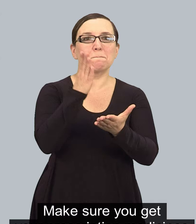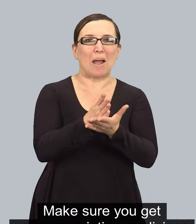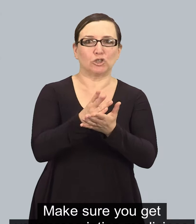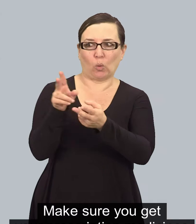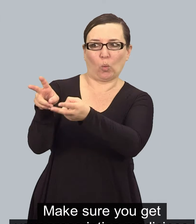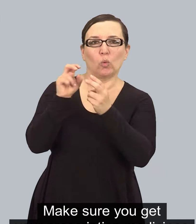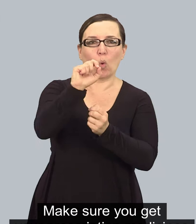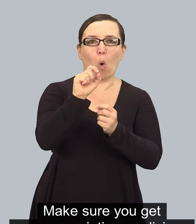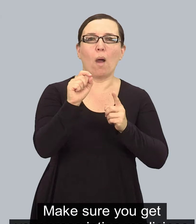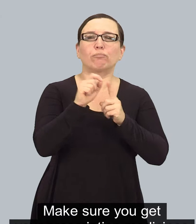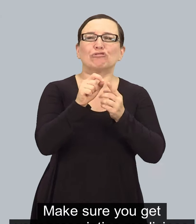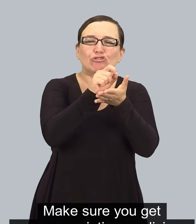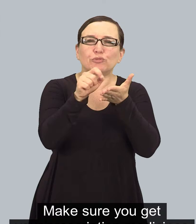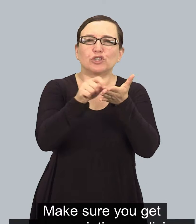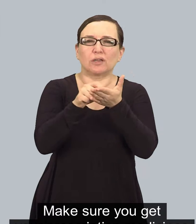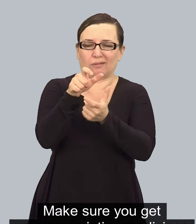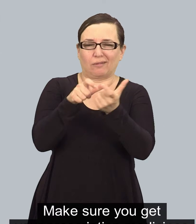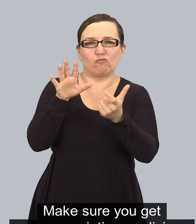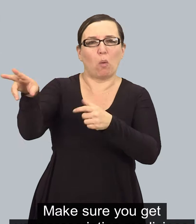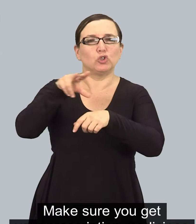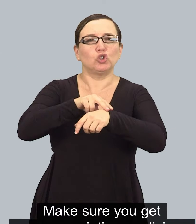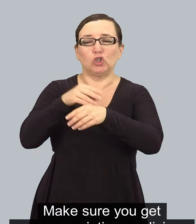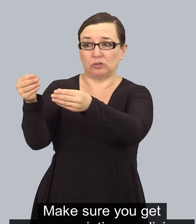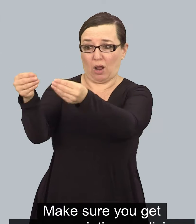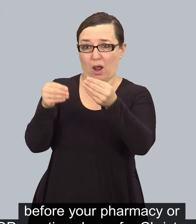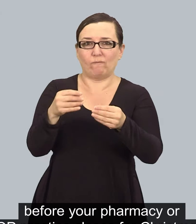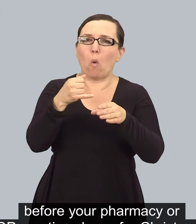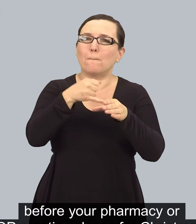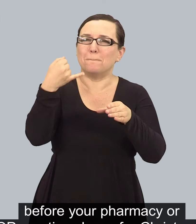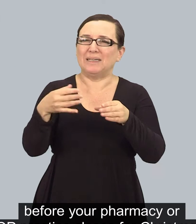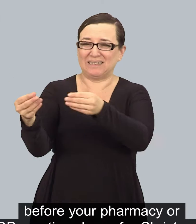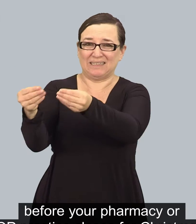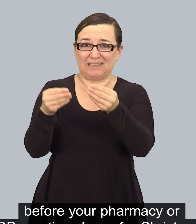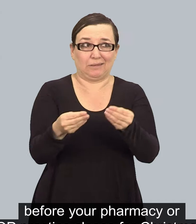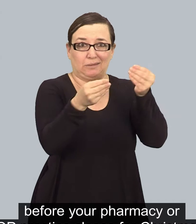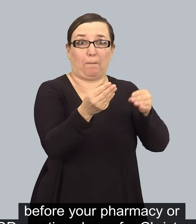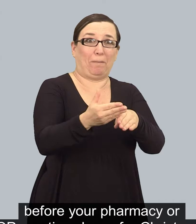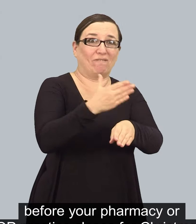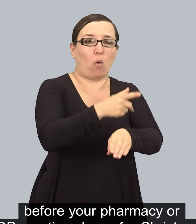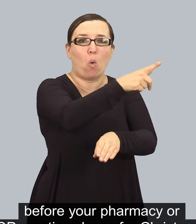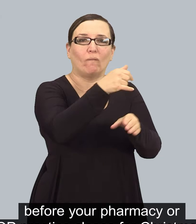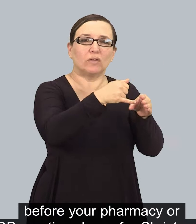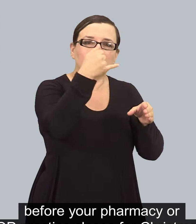Make sure you get your prescription medicines before your pharmacy or GP practice closes for Christmas.